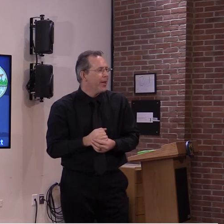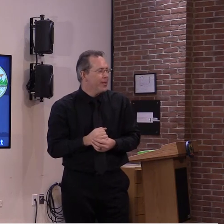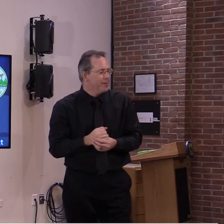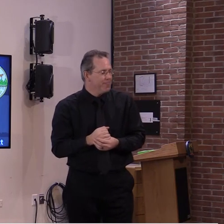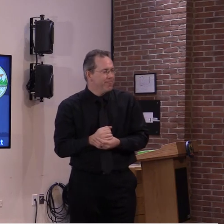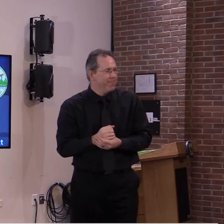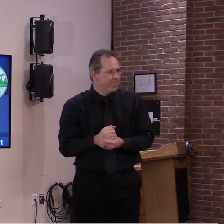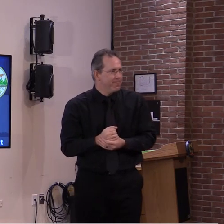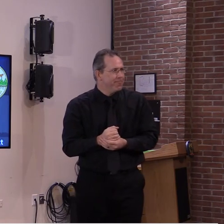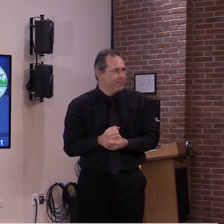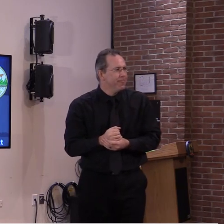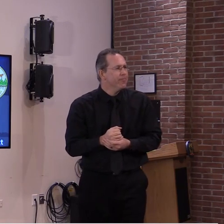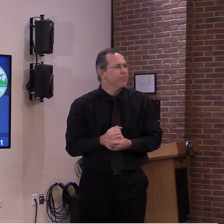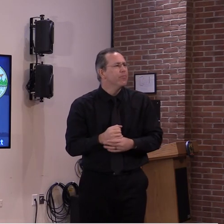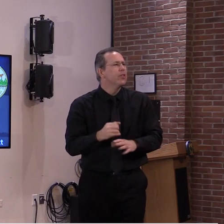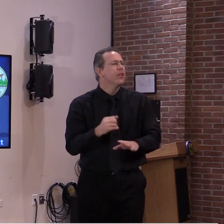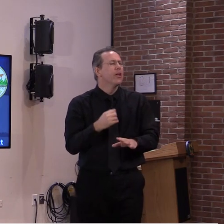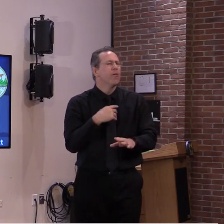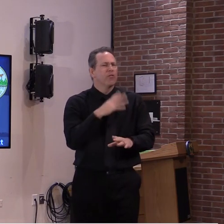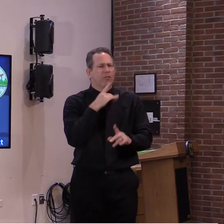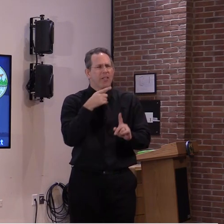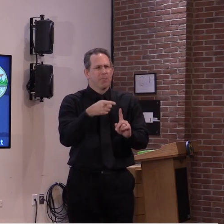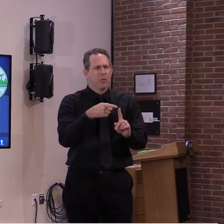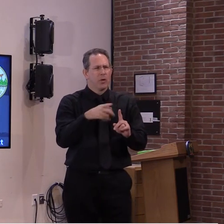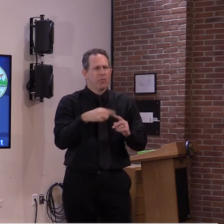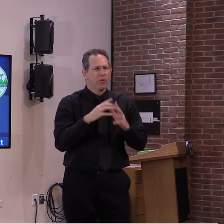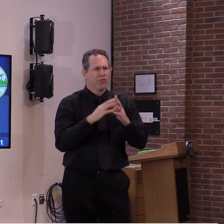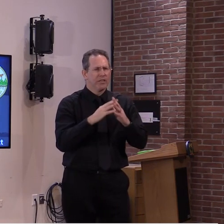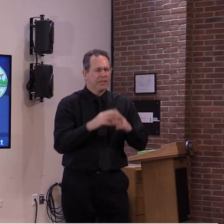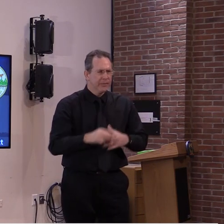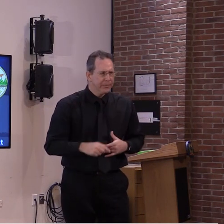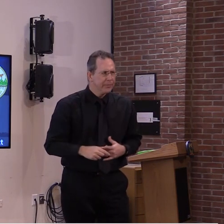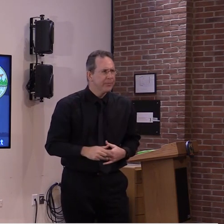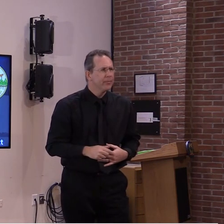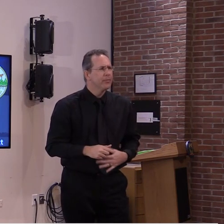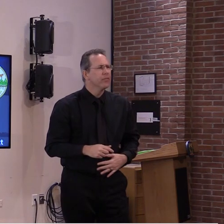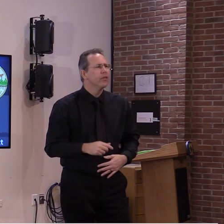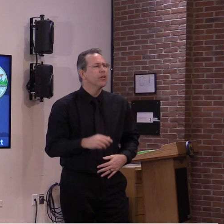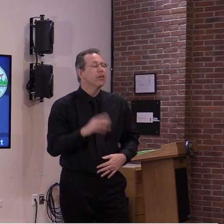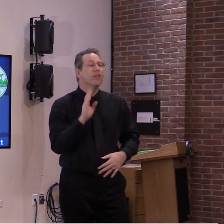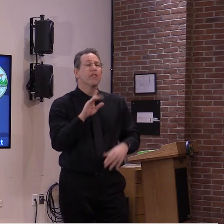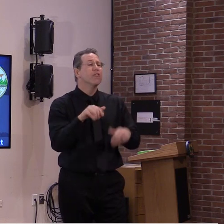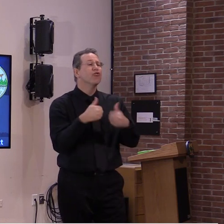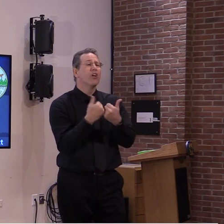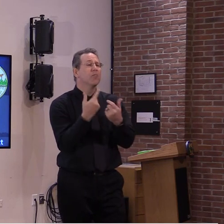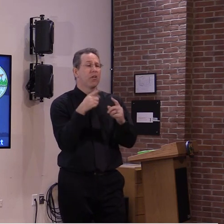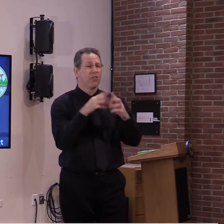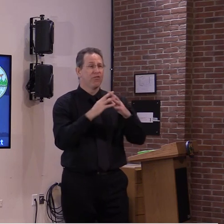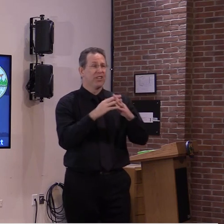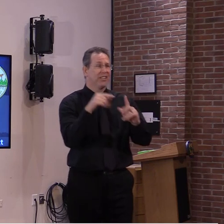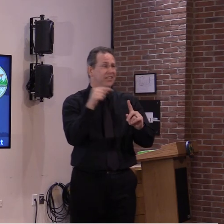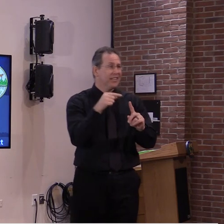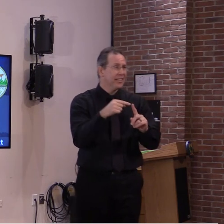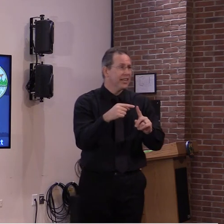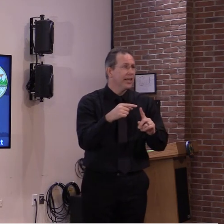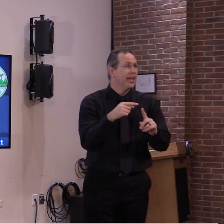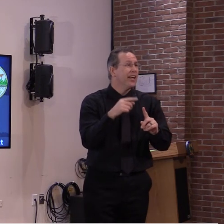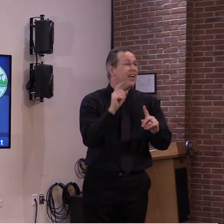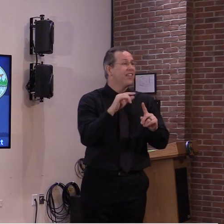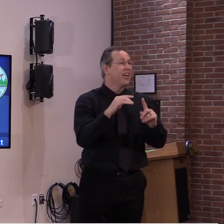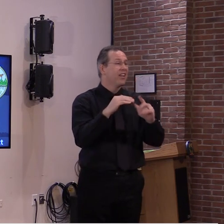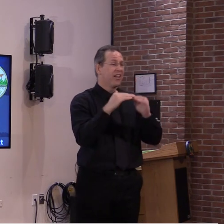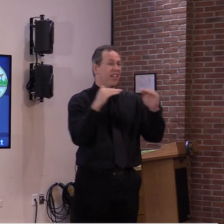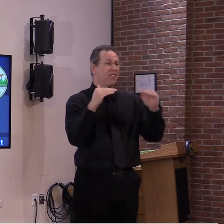Sure, I'm happy to speak to that. One of the challenges is obviously the level of risk posed